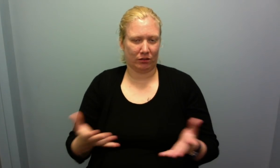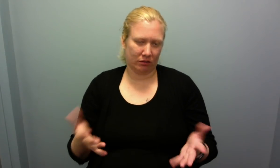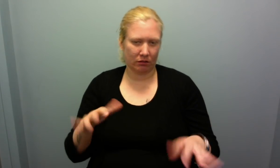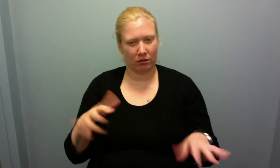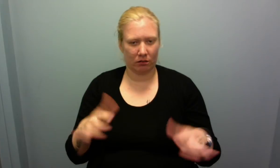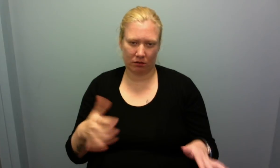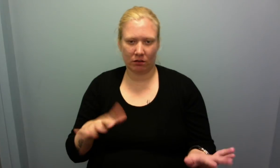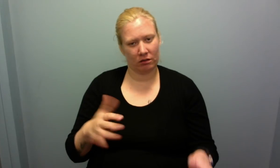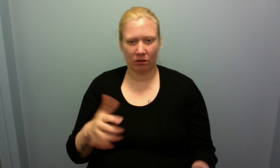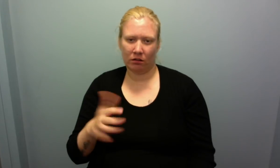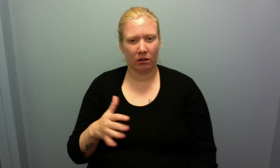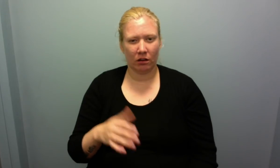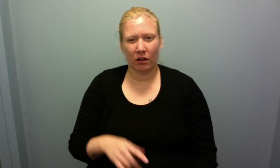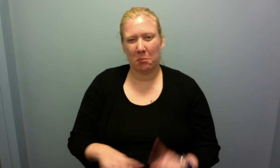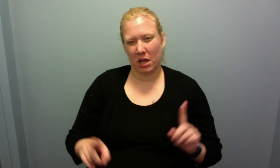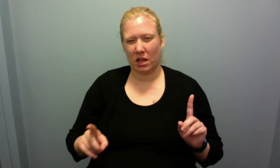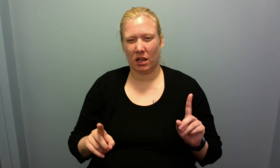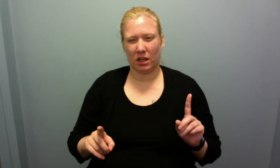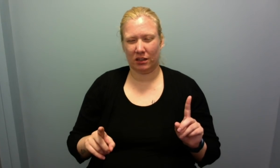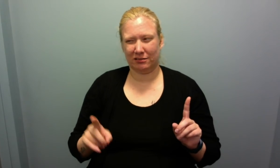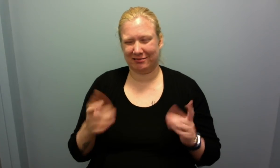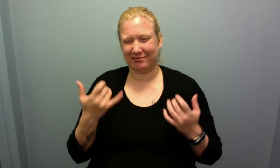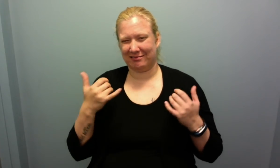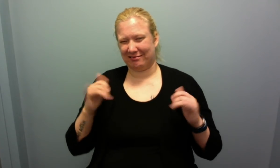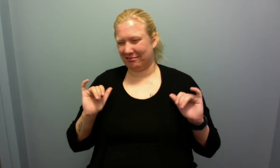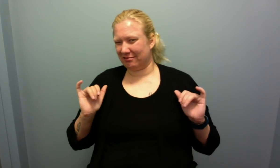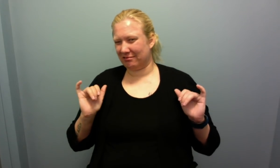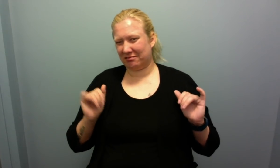CODAs, that's like the next best thing. But